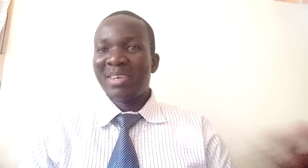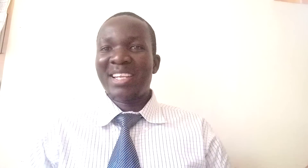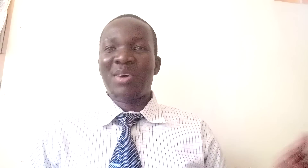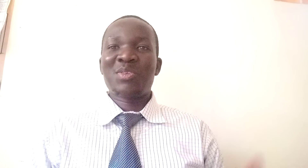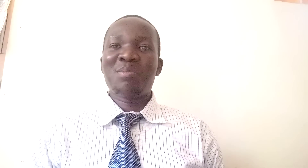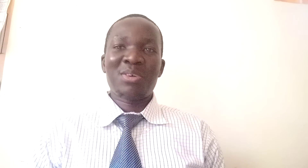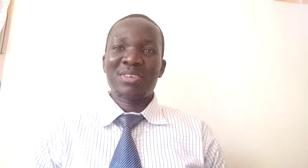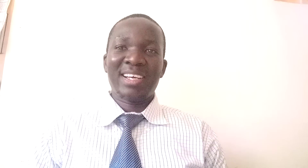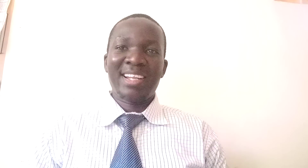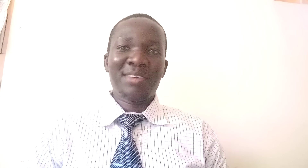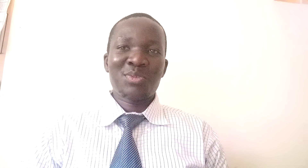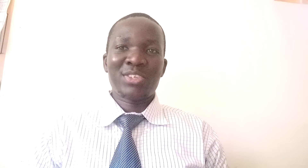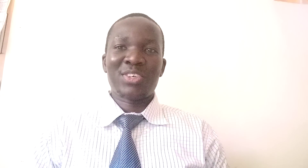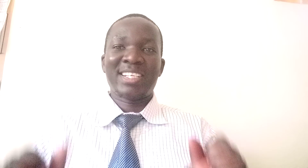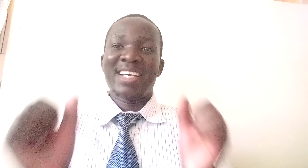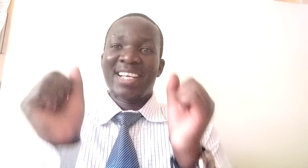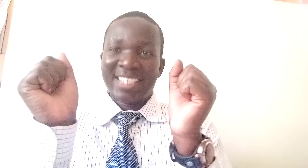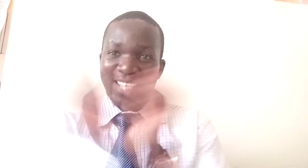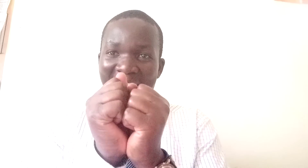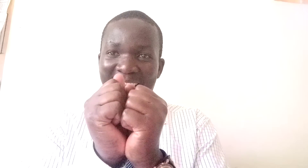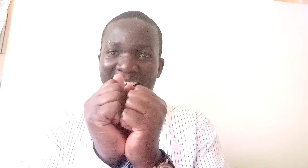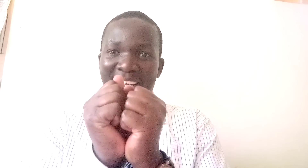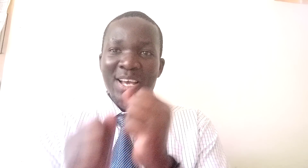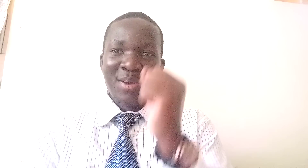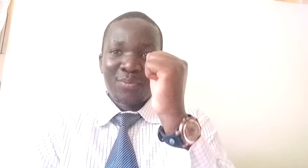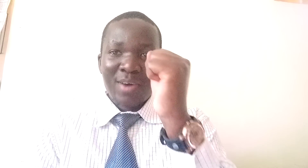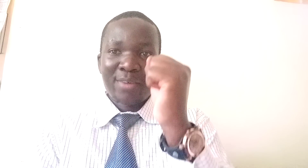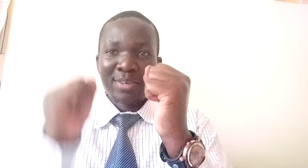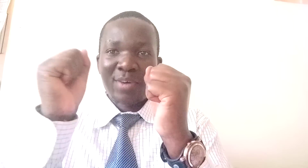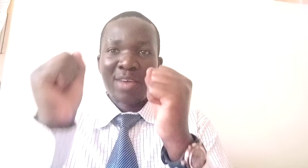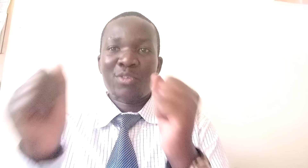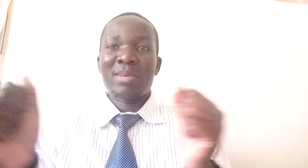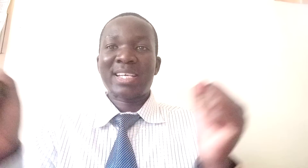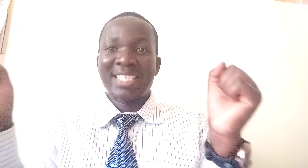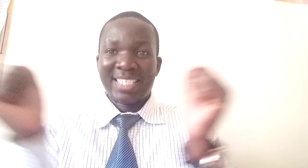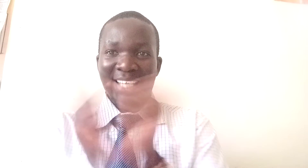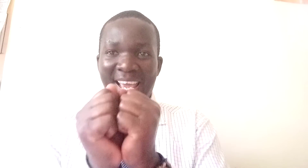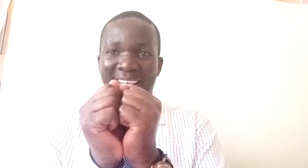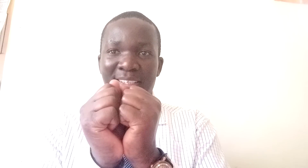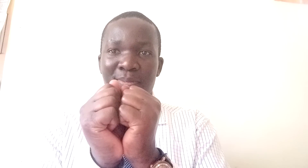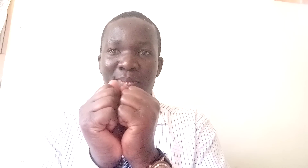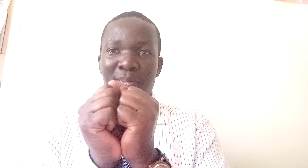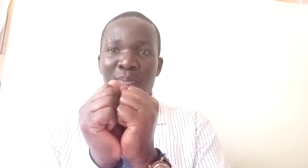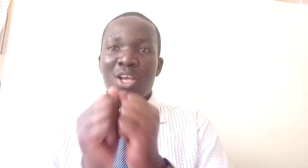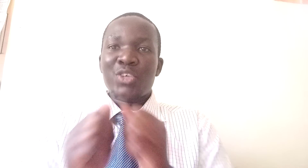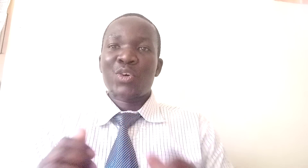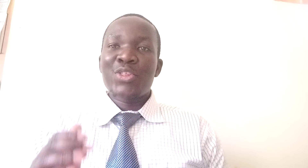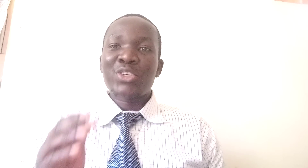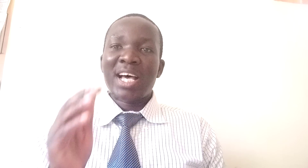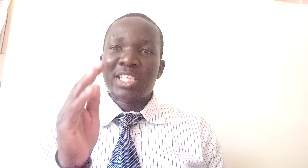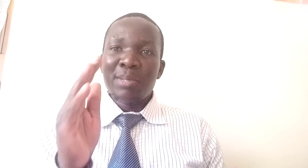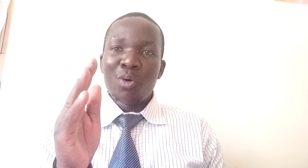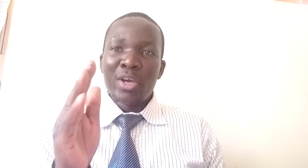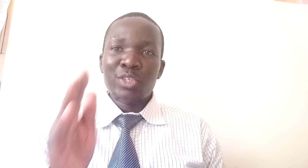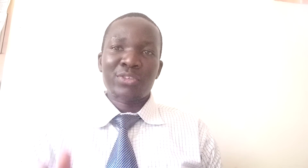in our normal life situation. 10, 5 and 5, you make it 10. So those are simple ways of